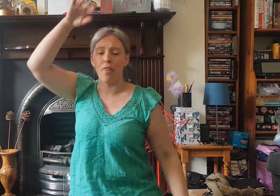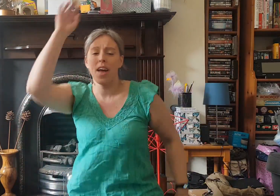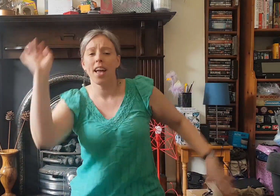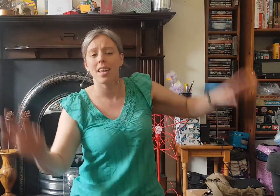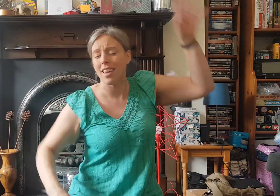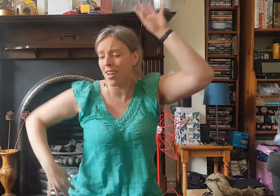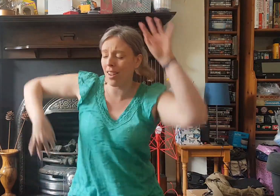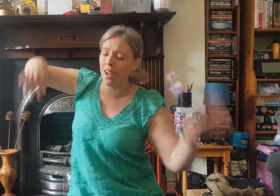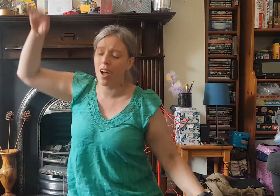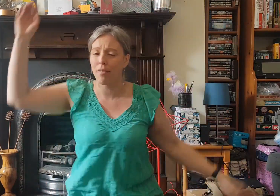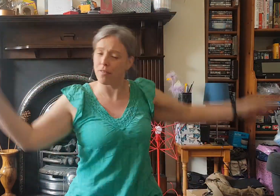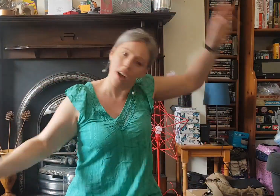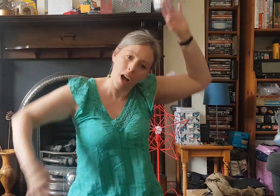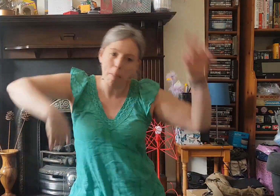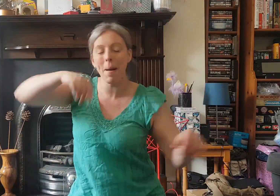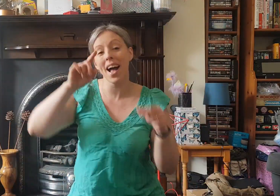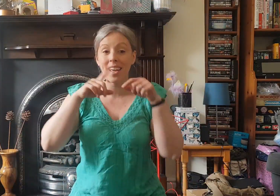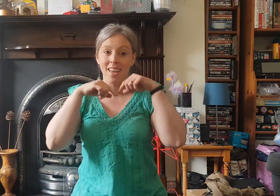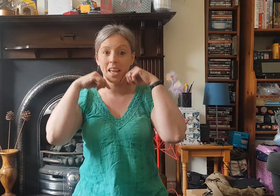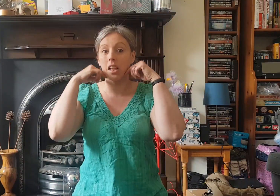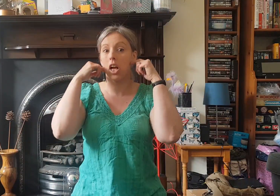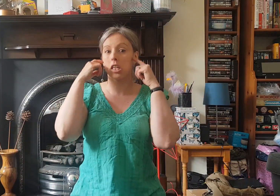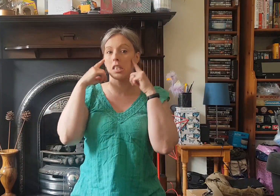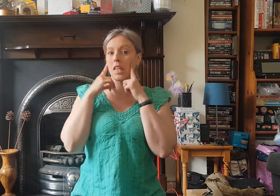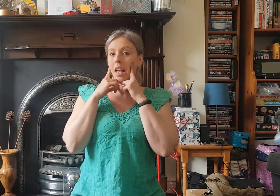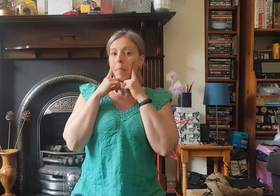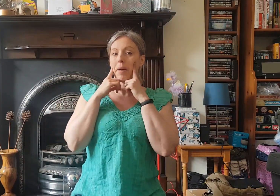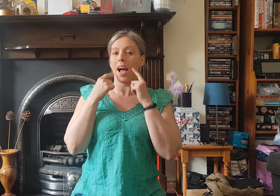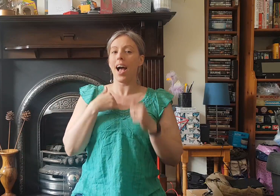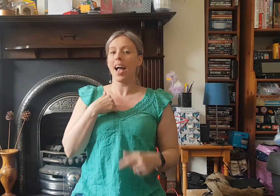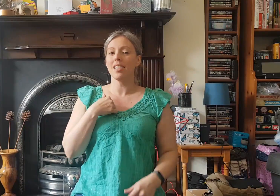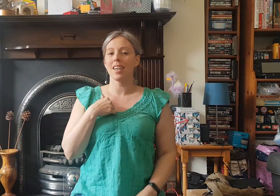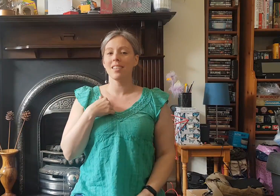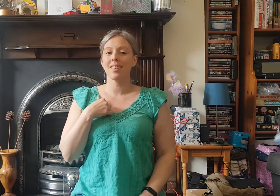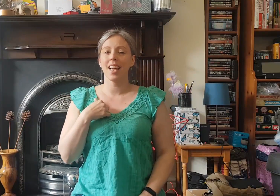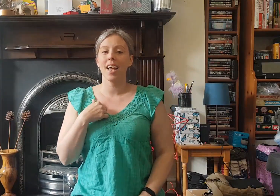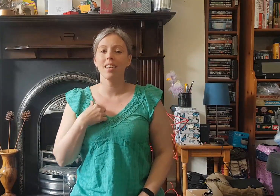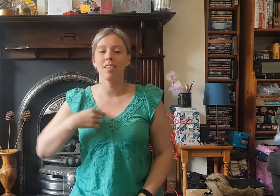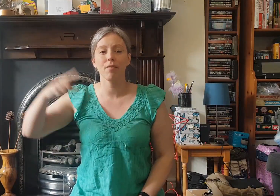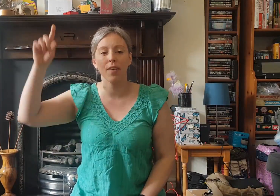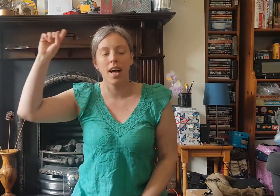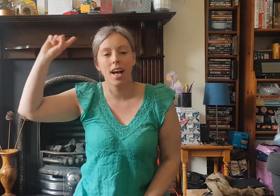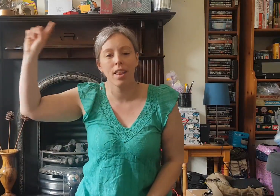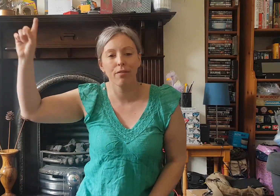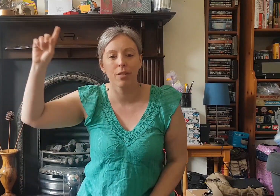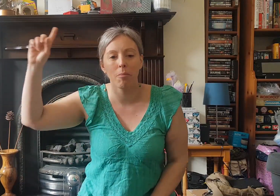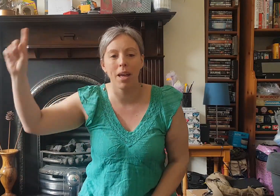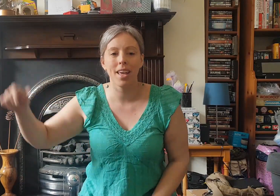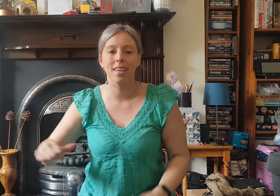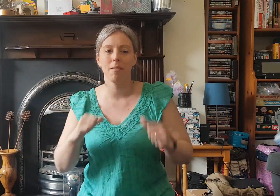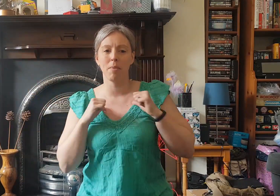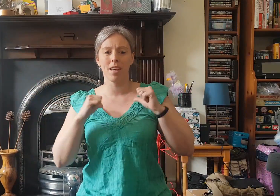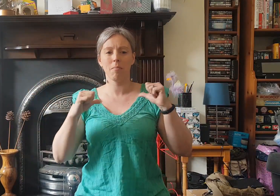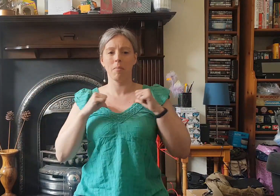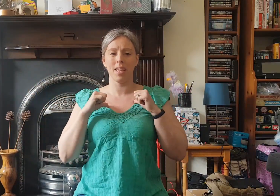thank you lord for my good looks but i just thank you father for making me me